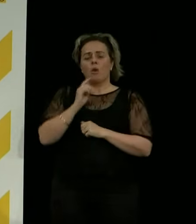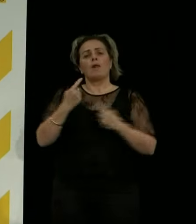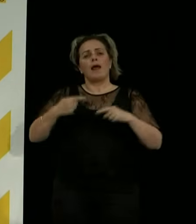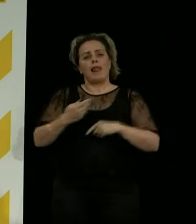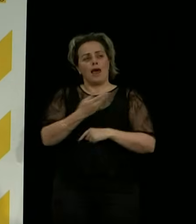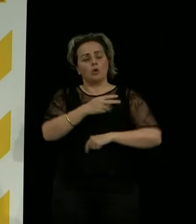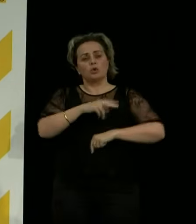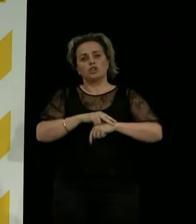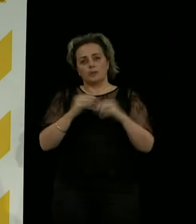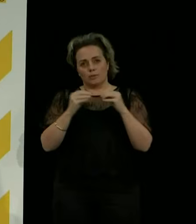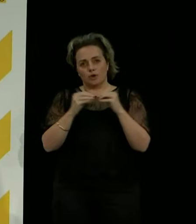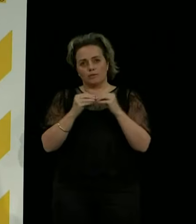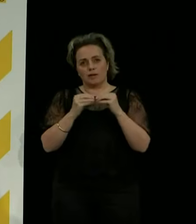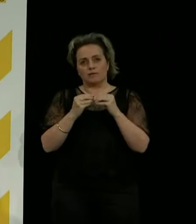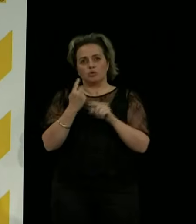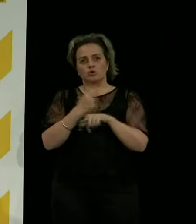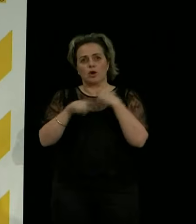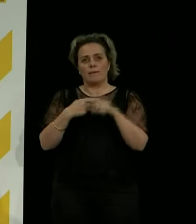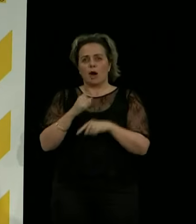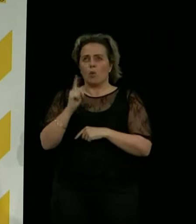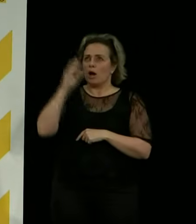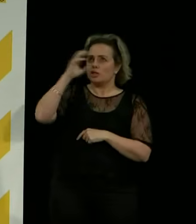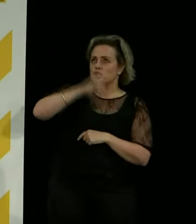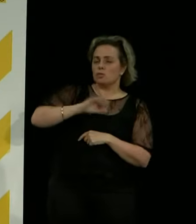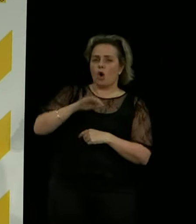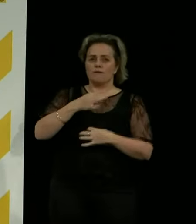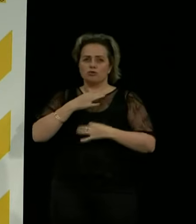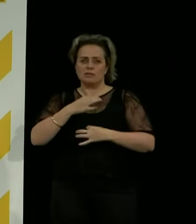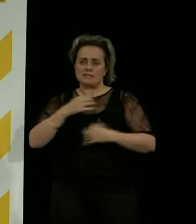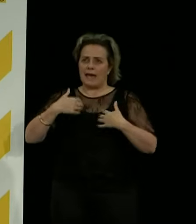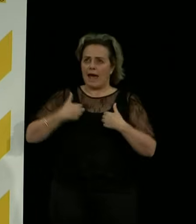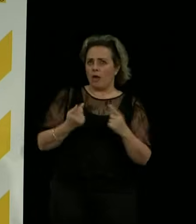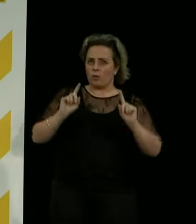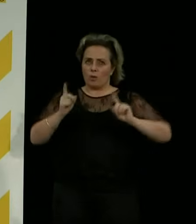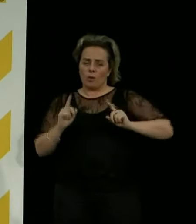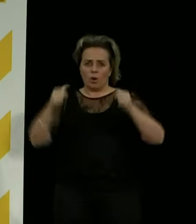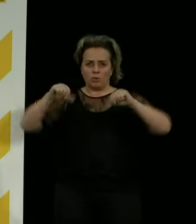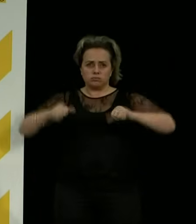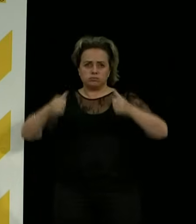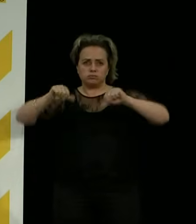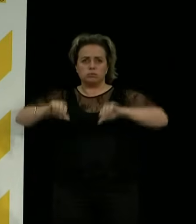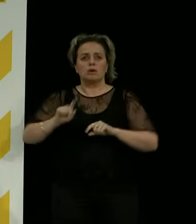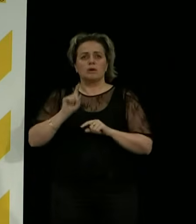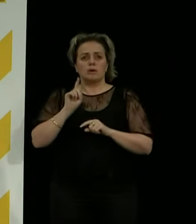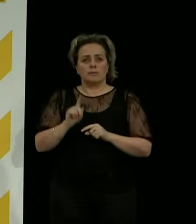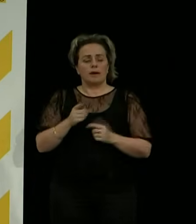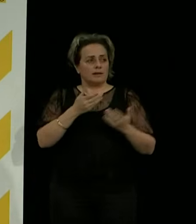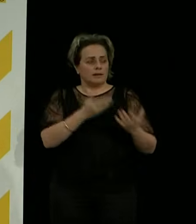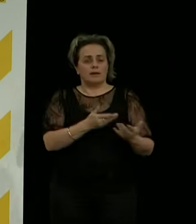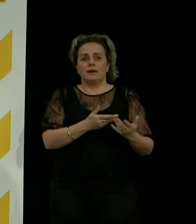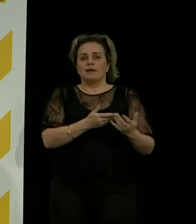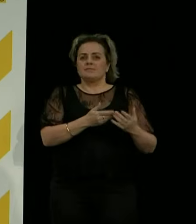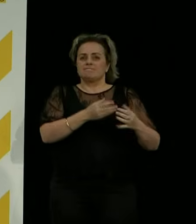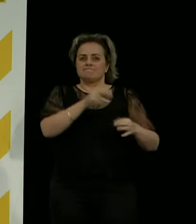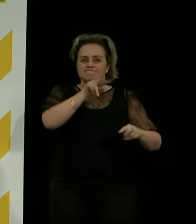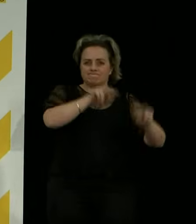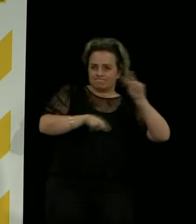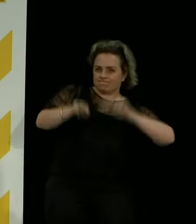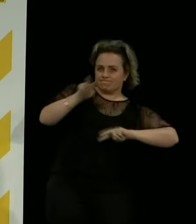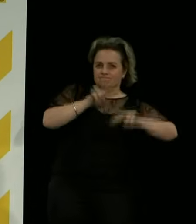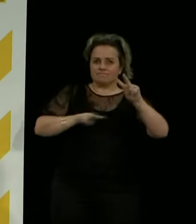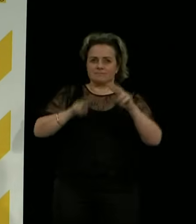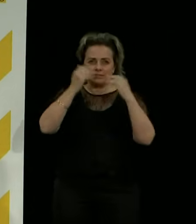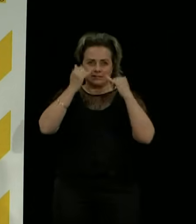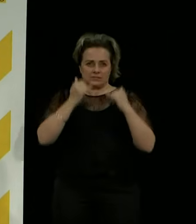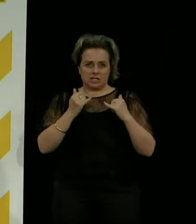to the assumptions around public health risks, but of course it is the public health team within the Ministry of Health that makes these assessments and these